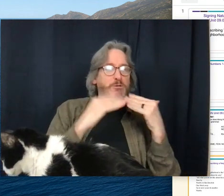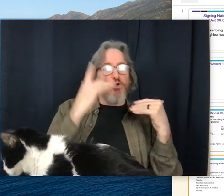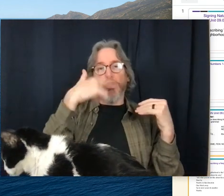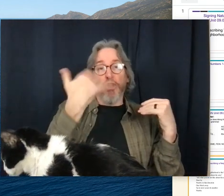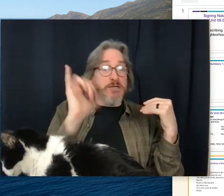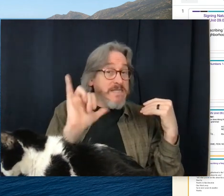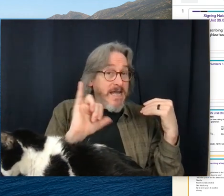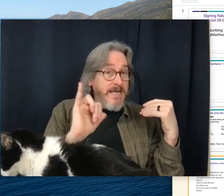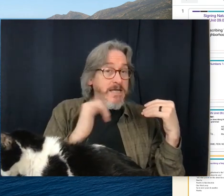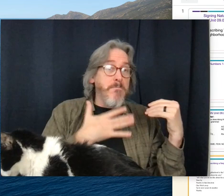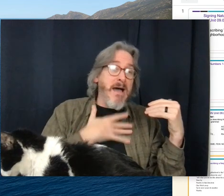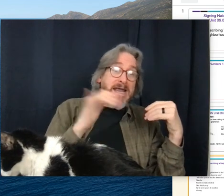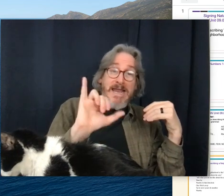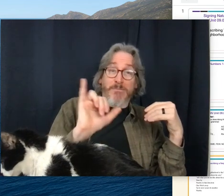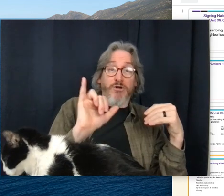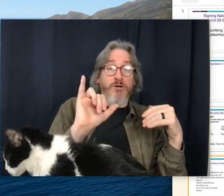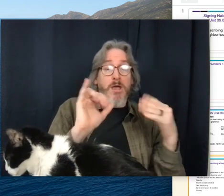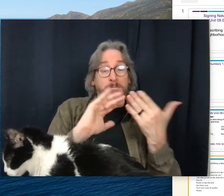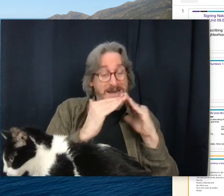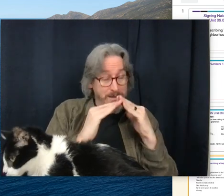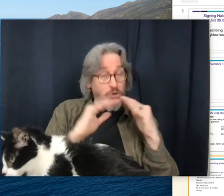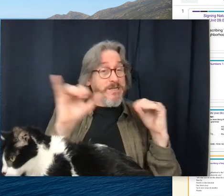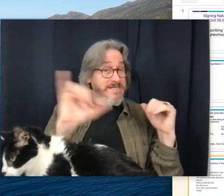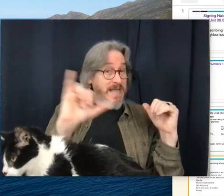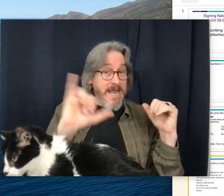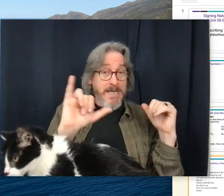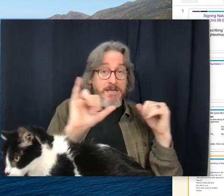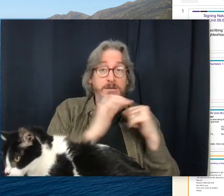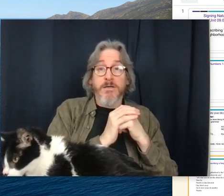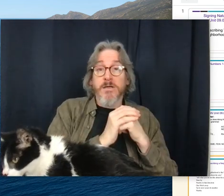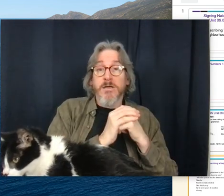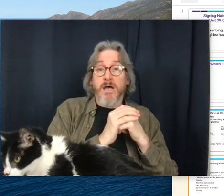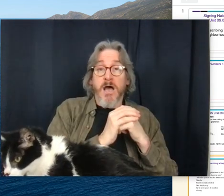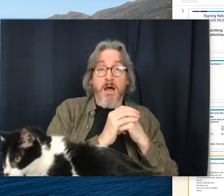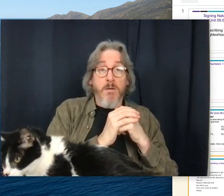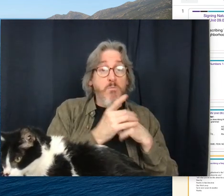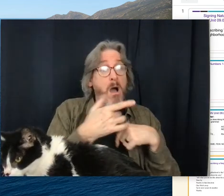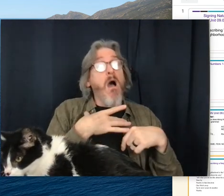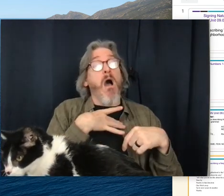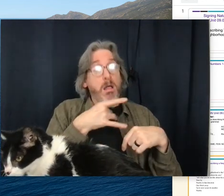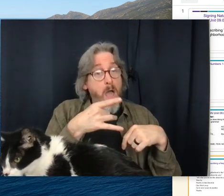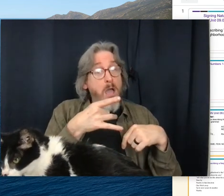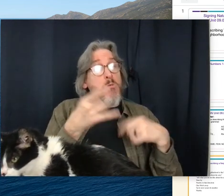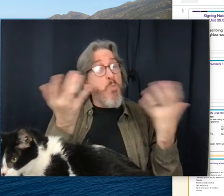My neighborhood looks like, my neighborhood is like. I